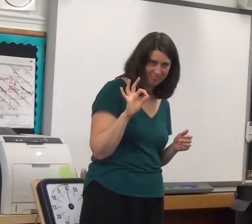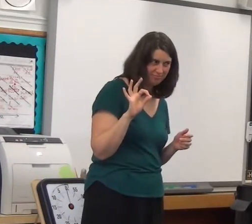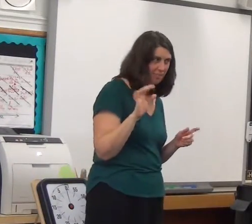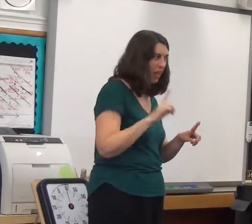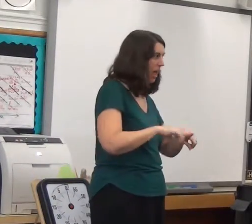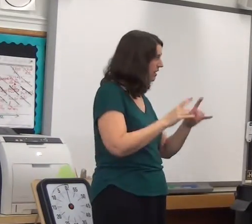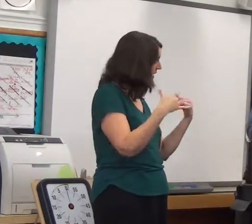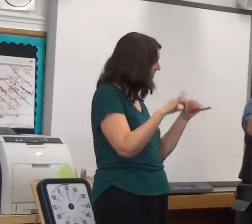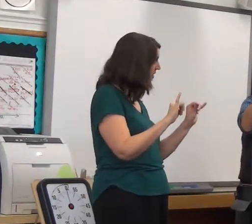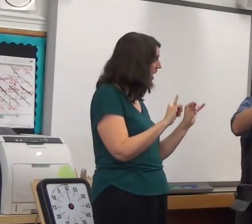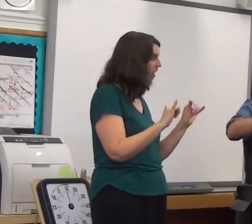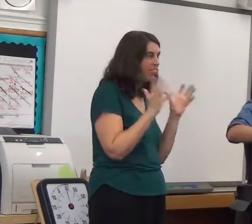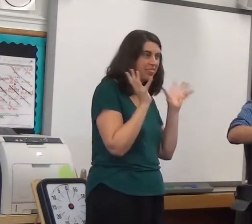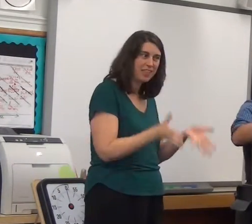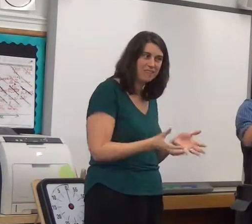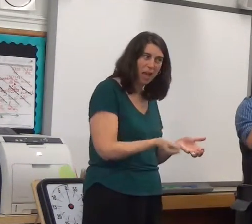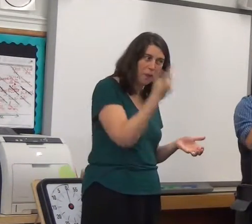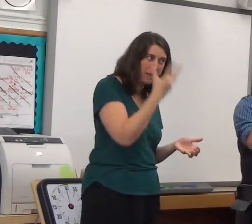And yet I still had